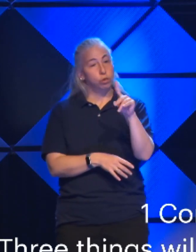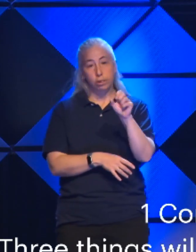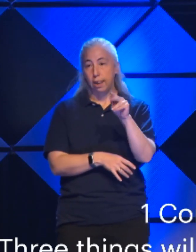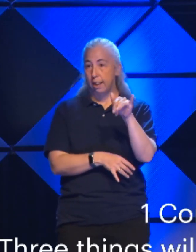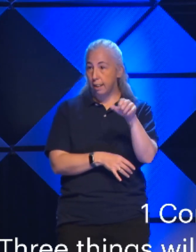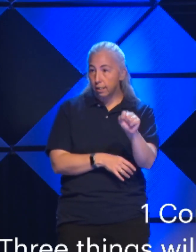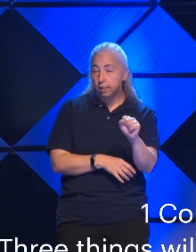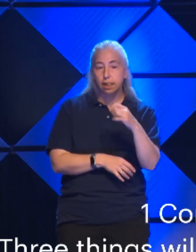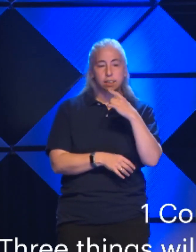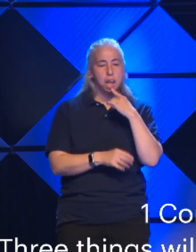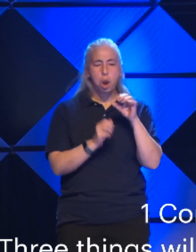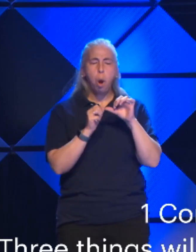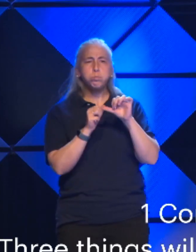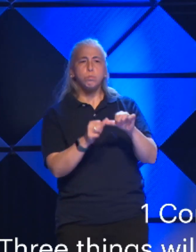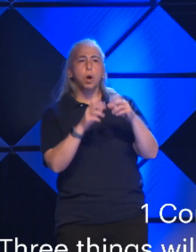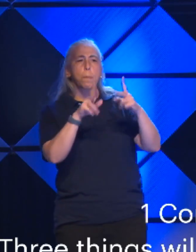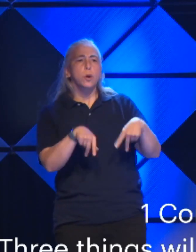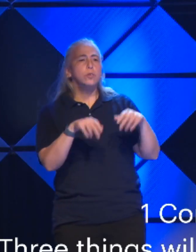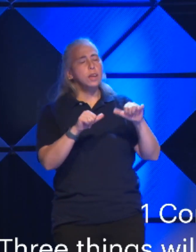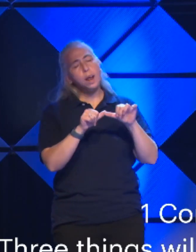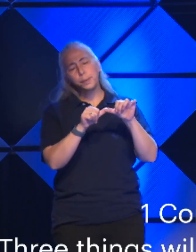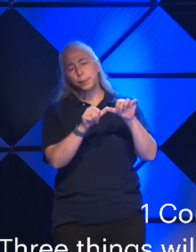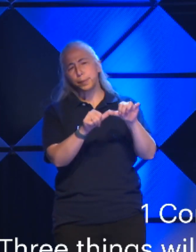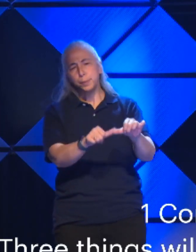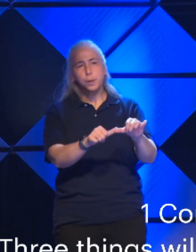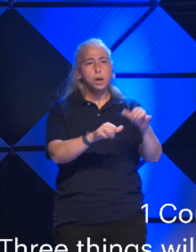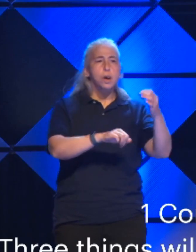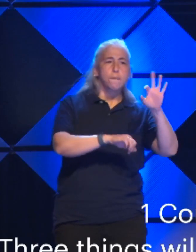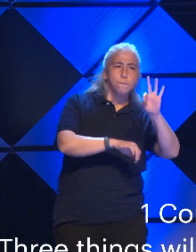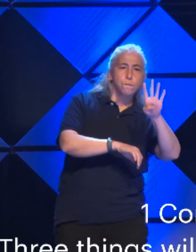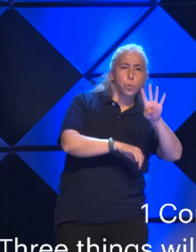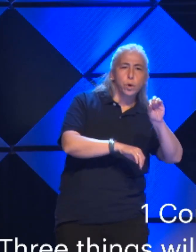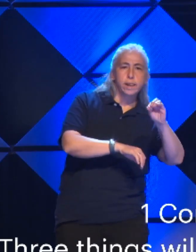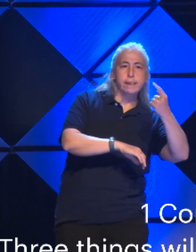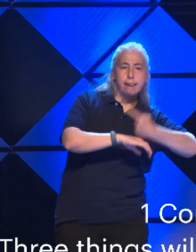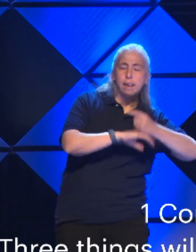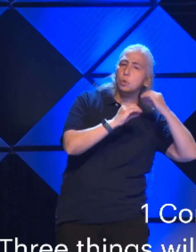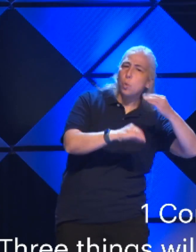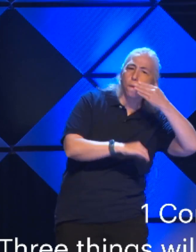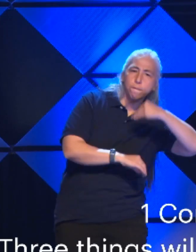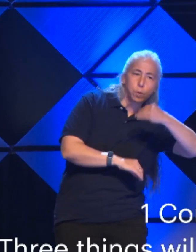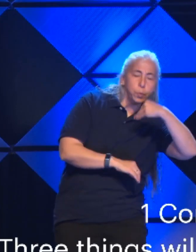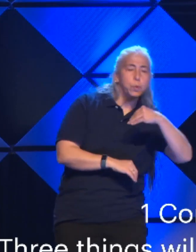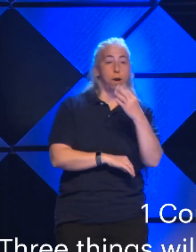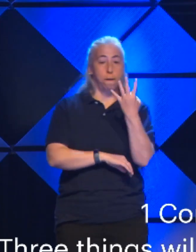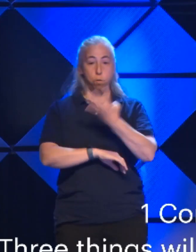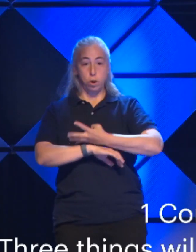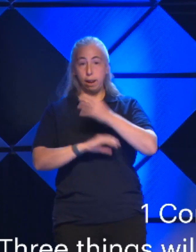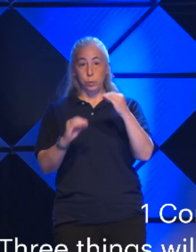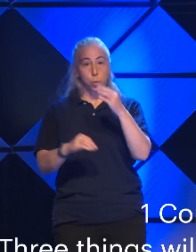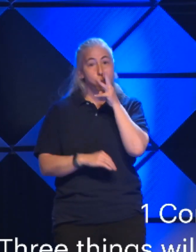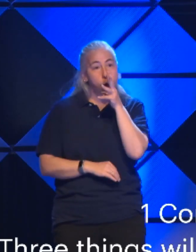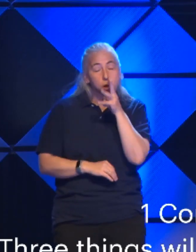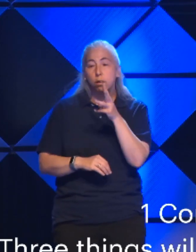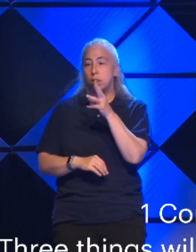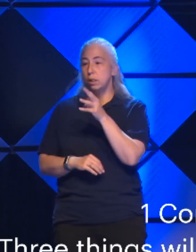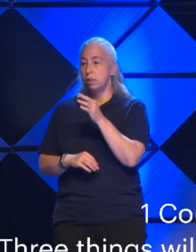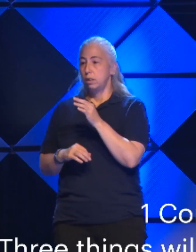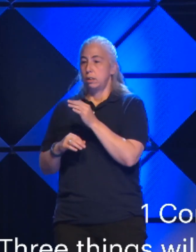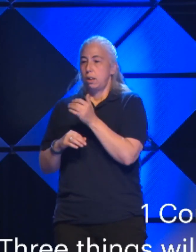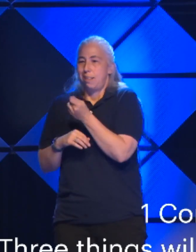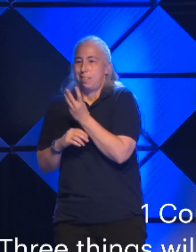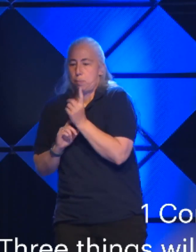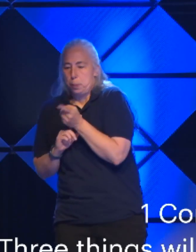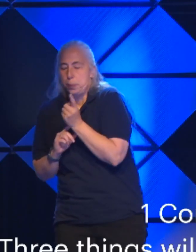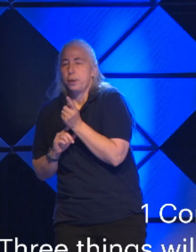like 40 days without food, like 4 days without water, 4 minutes or less without air, but we will